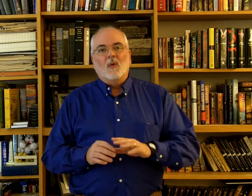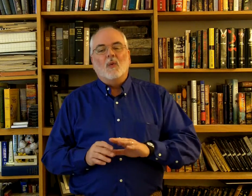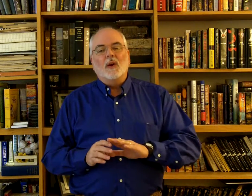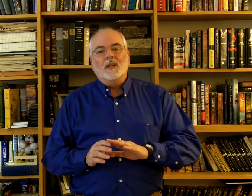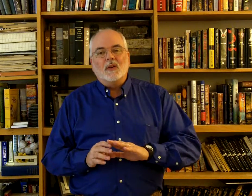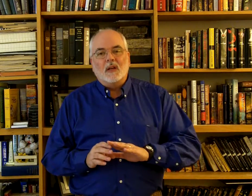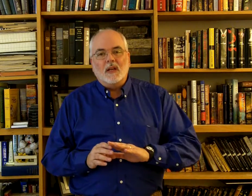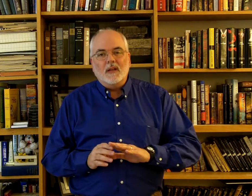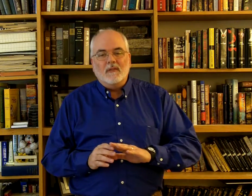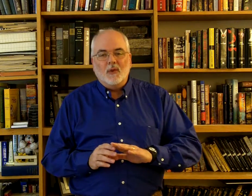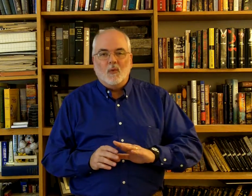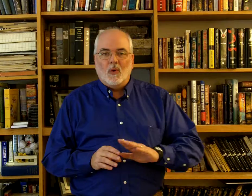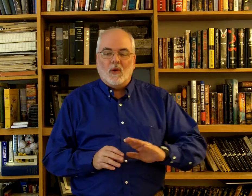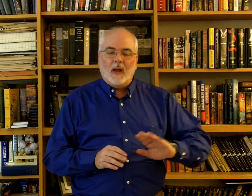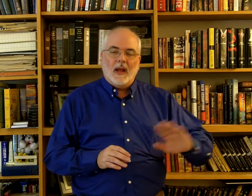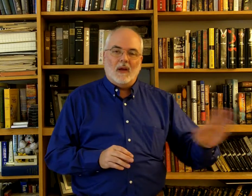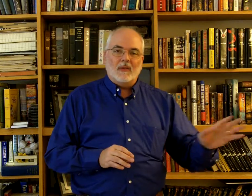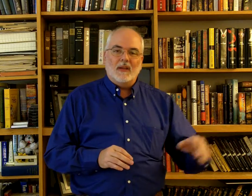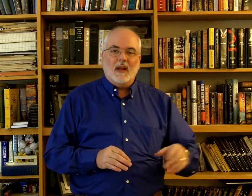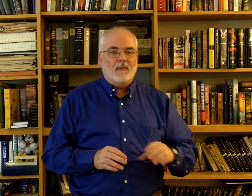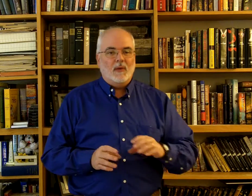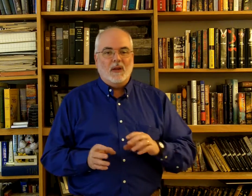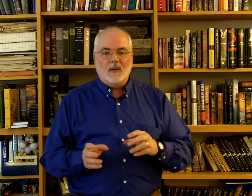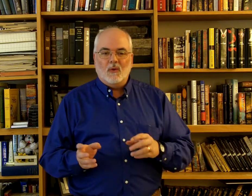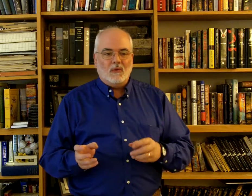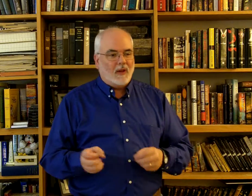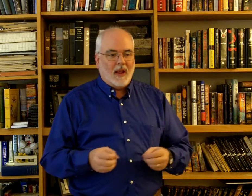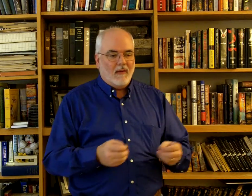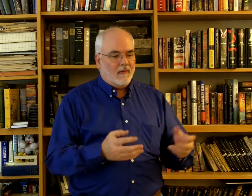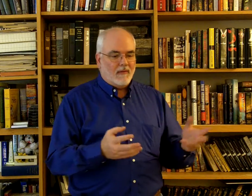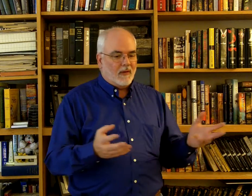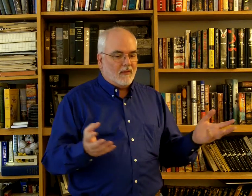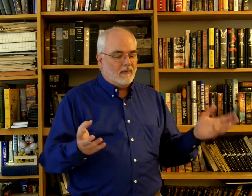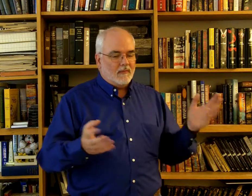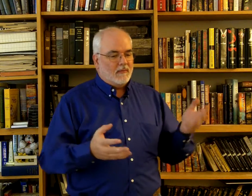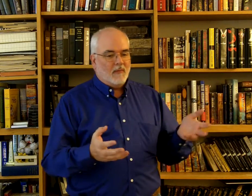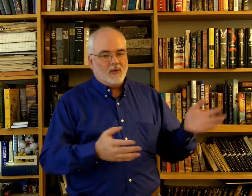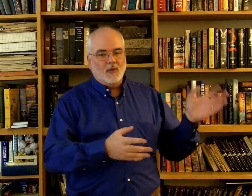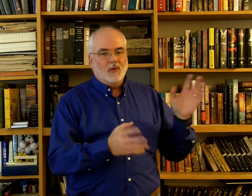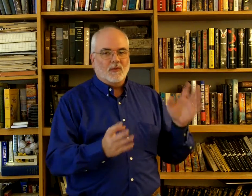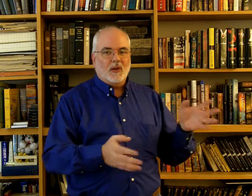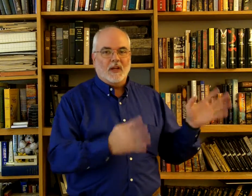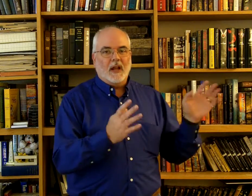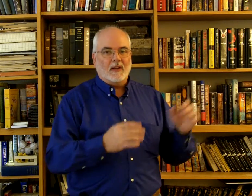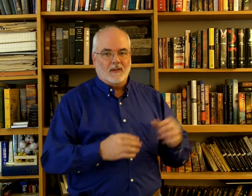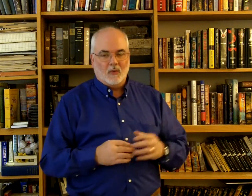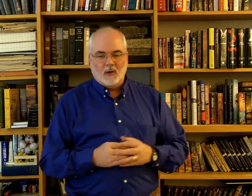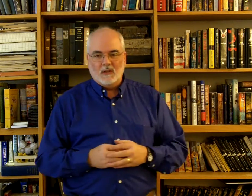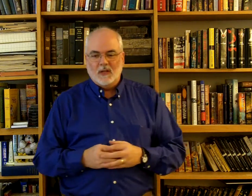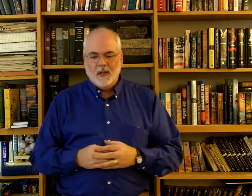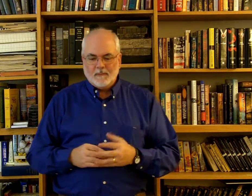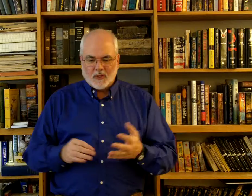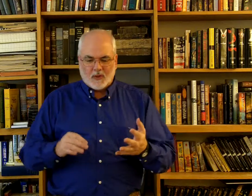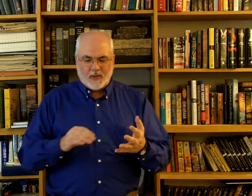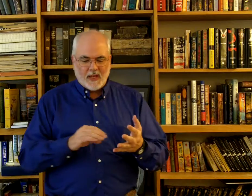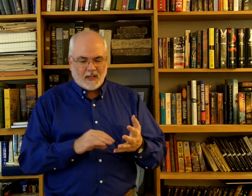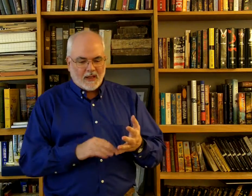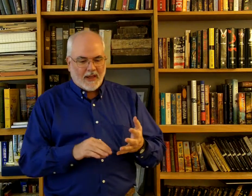We're just going to leave the word out. The deaf really don't have much use for connective words. So things like that